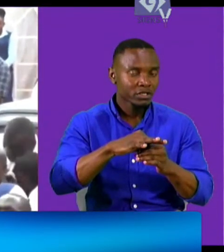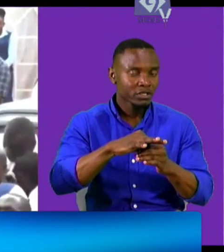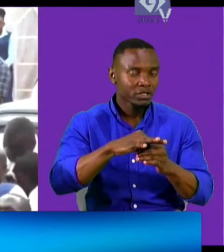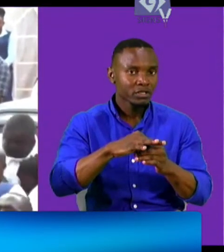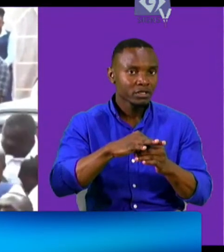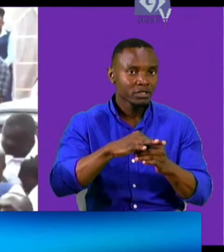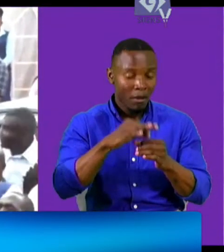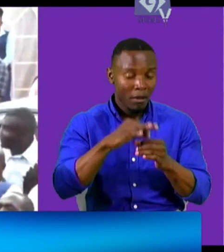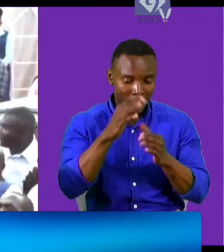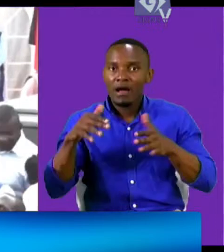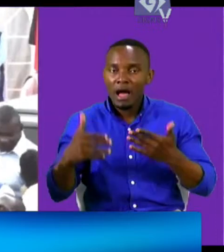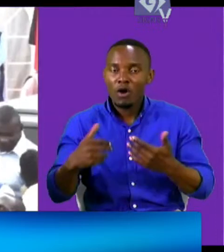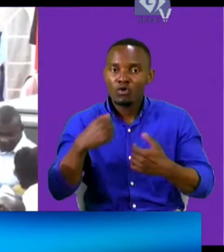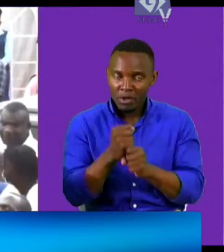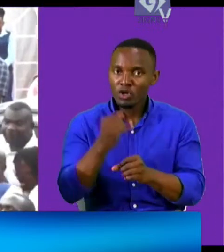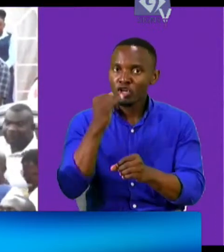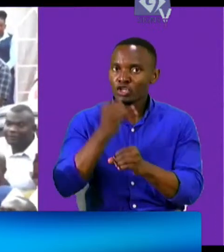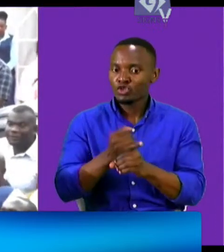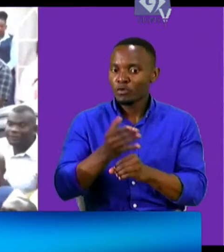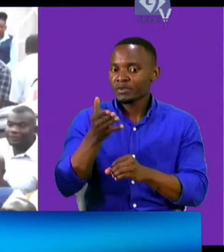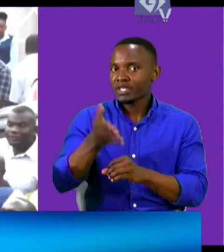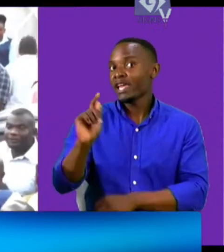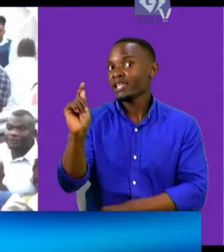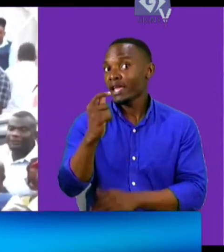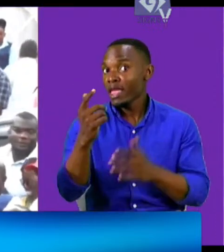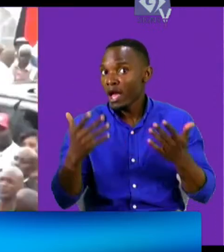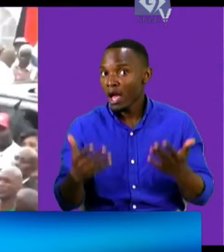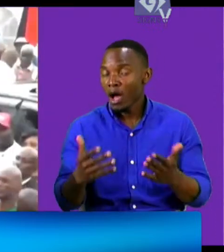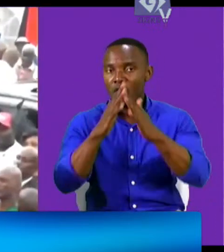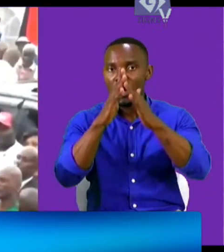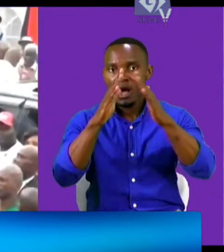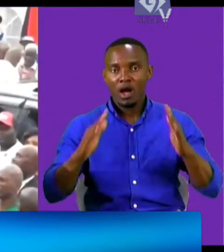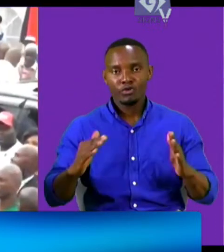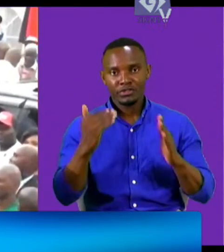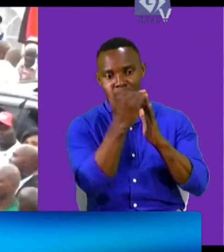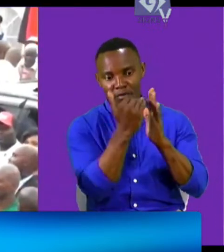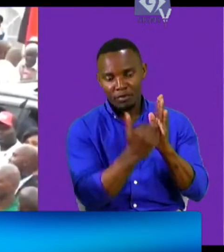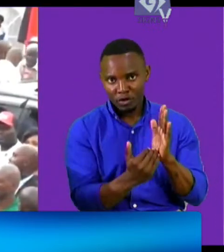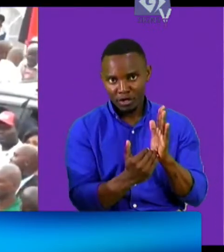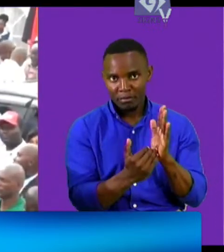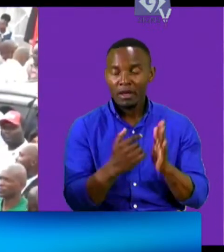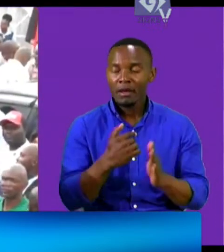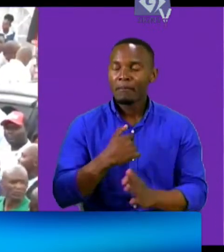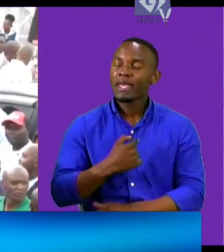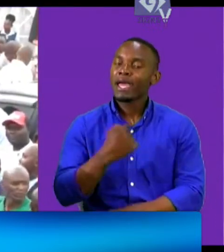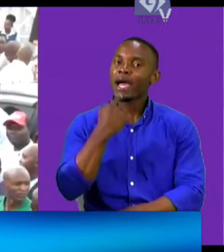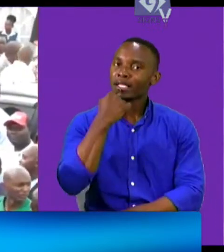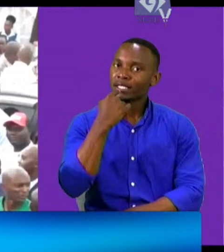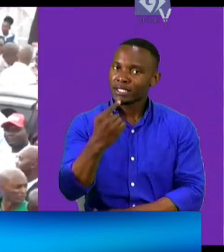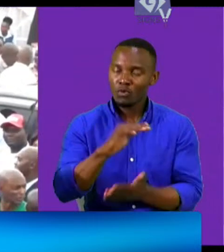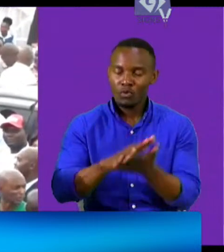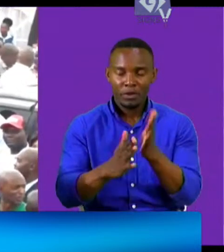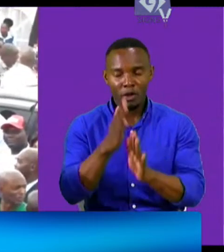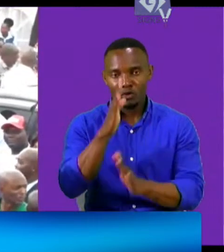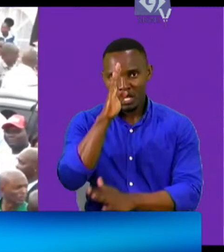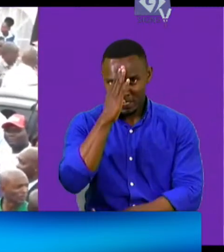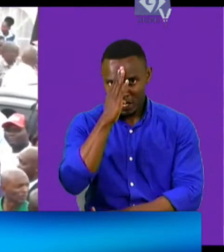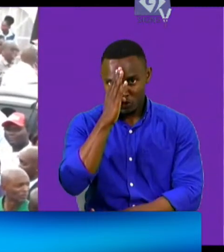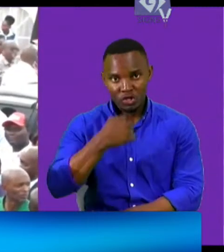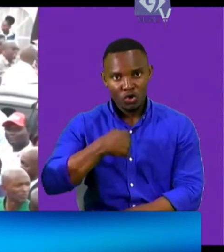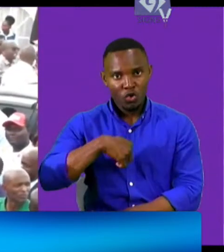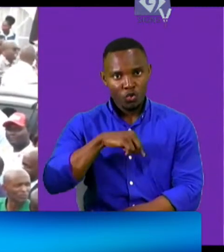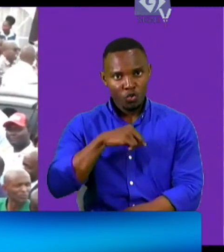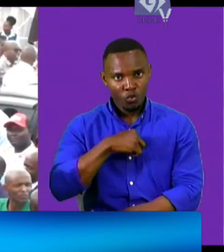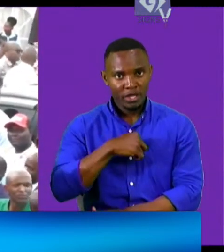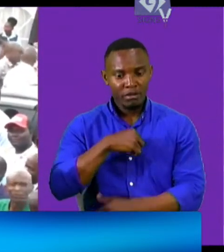to create jobs in Kenya through the housing program. I want to say, for the avoidance of doubt, we are already making